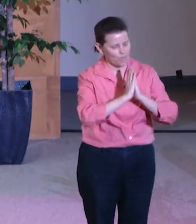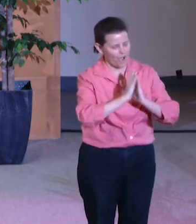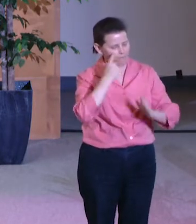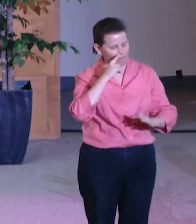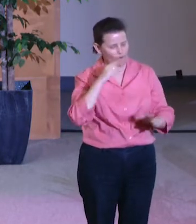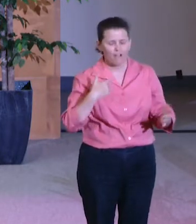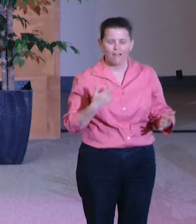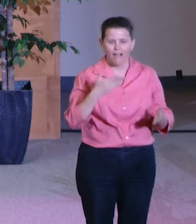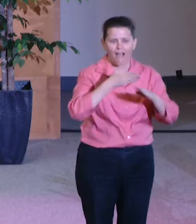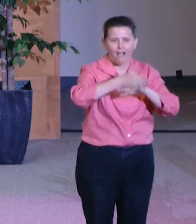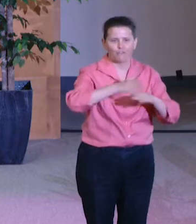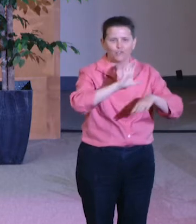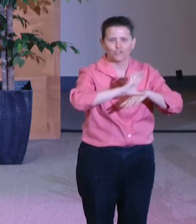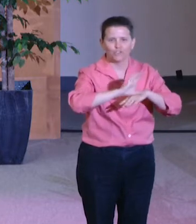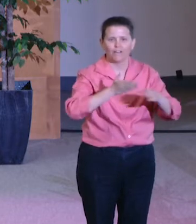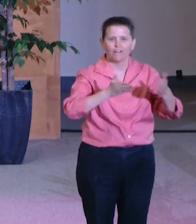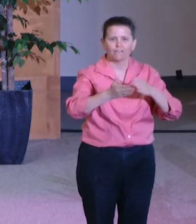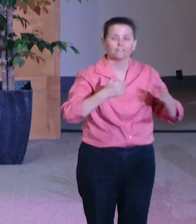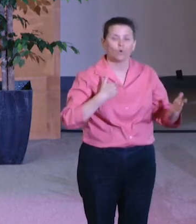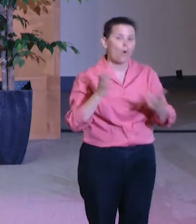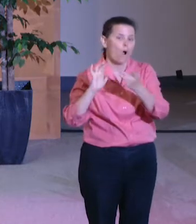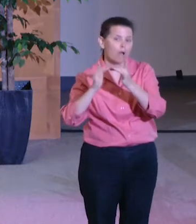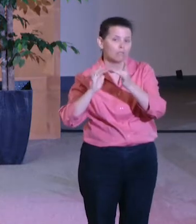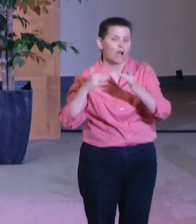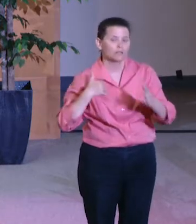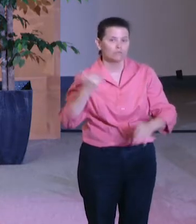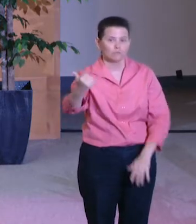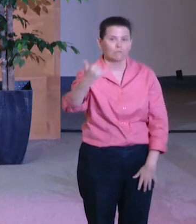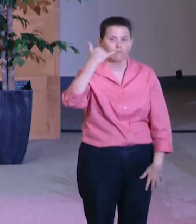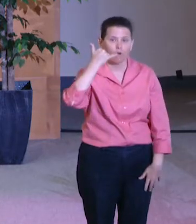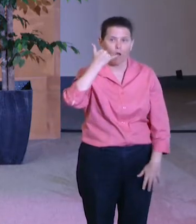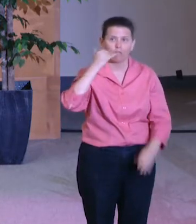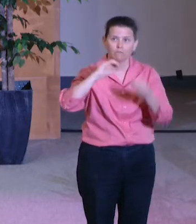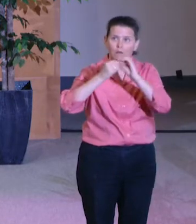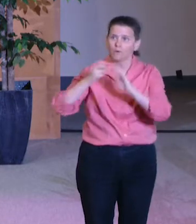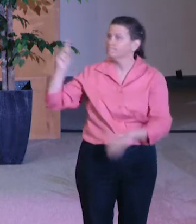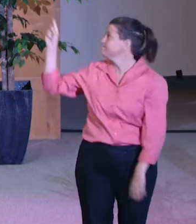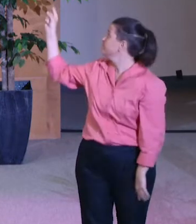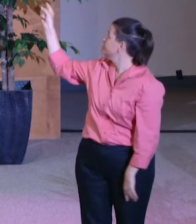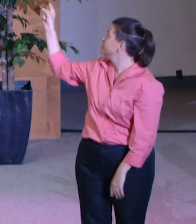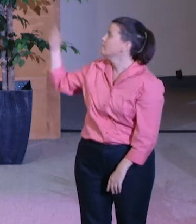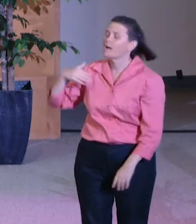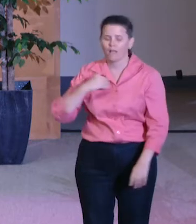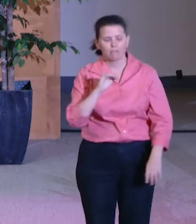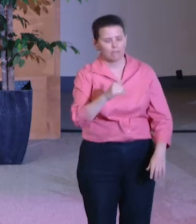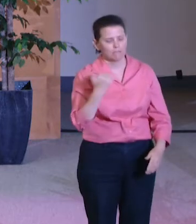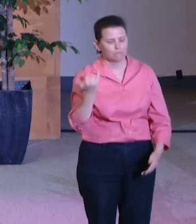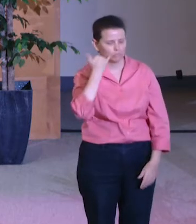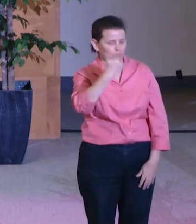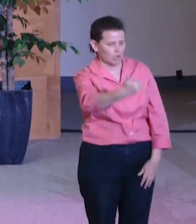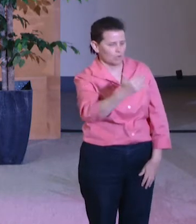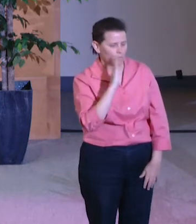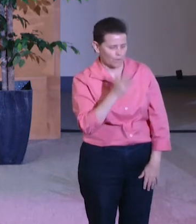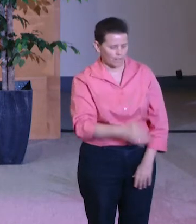following service in the chapel. Or online, congregants can call the number that's on your screen and a chaplain will call you back. Thank